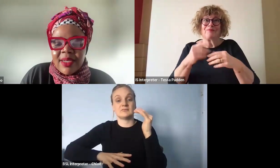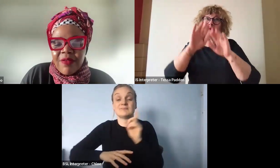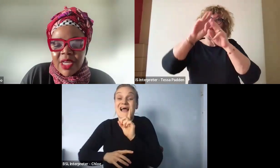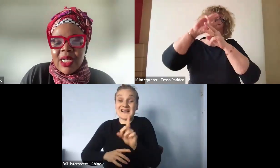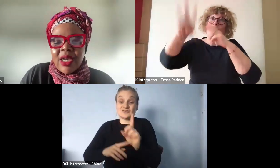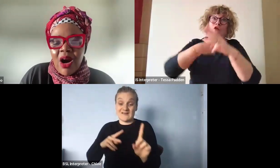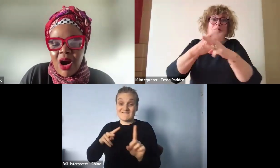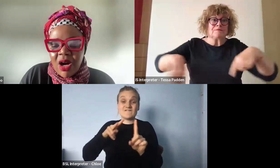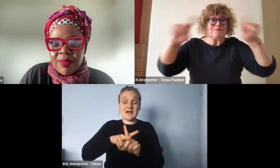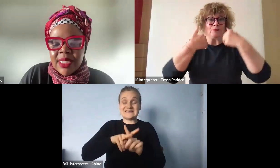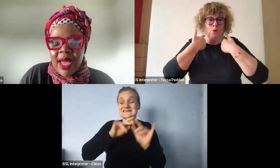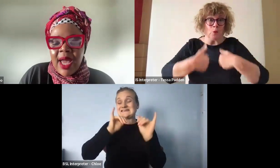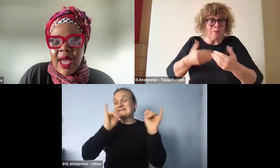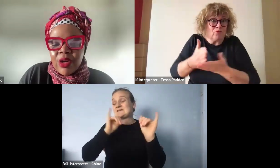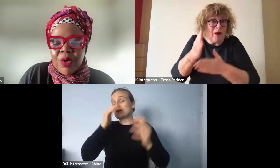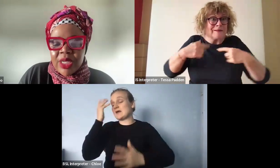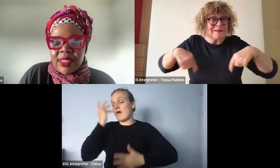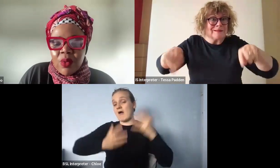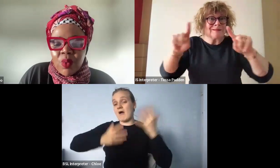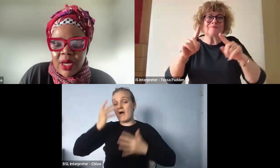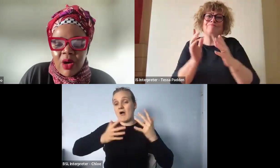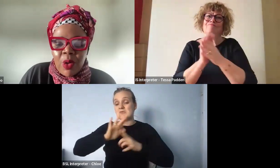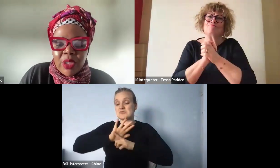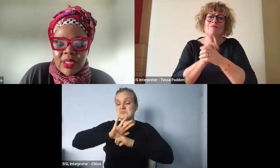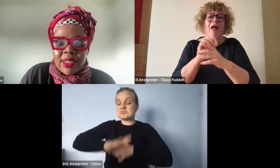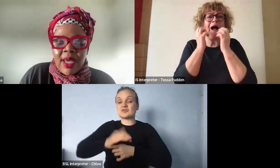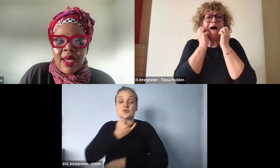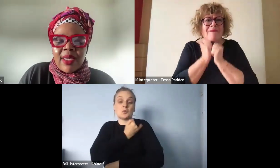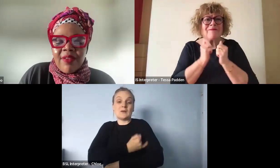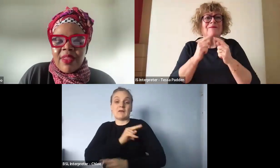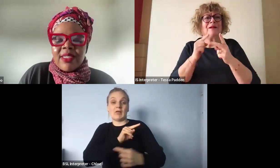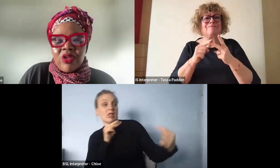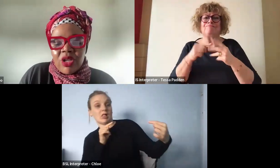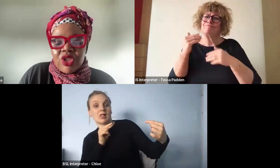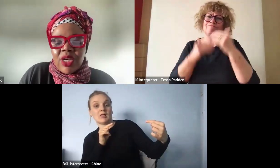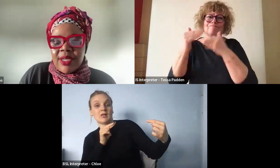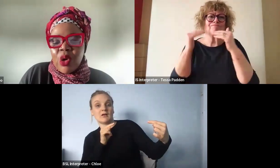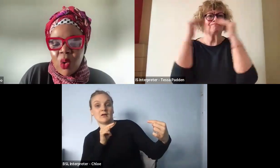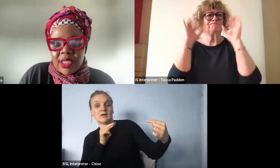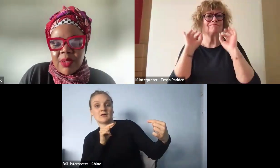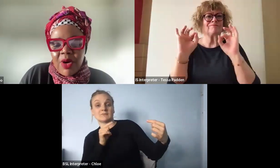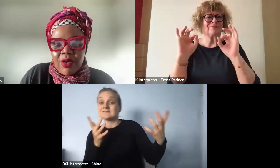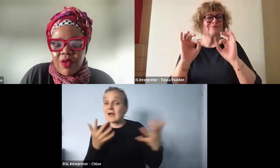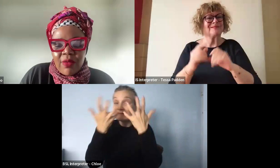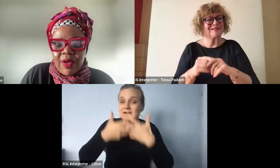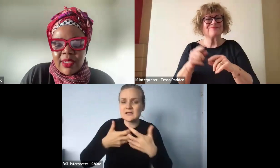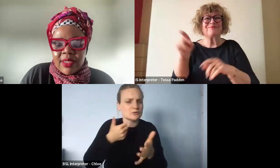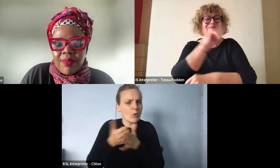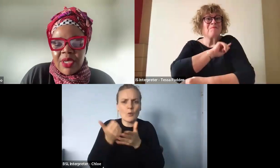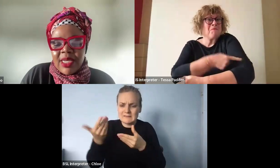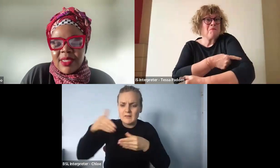that significantly harms and oppresses the weaker opponents. Given that technology has always been part